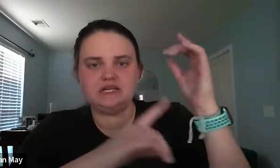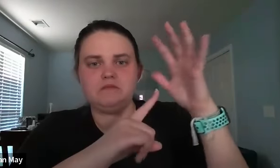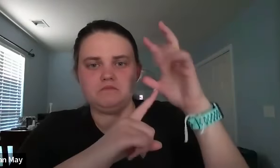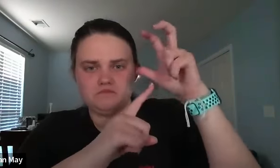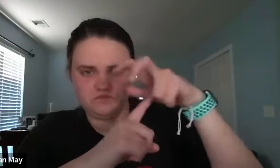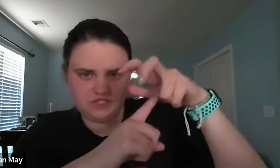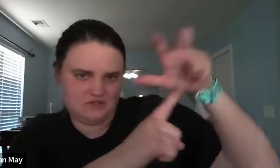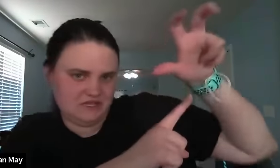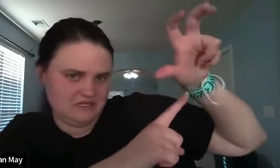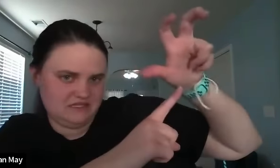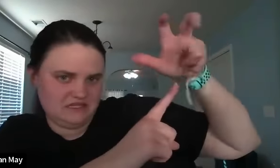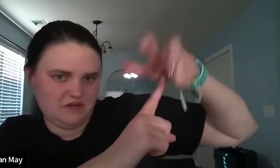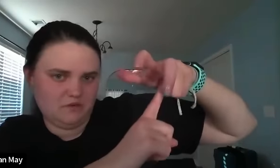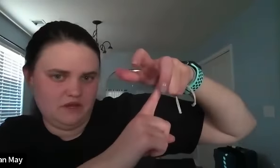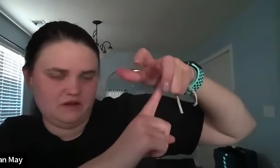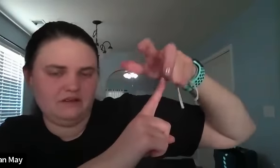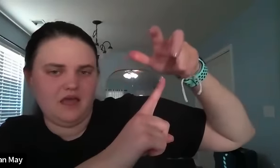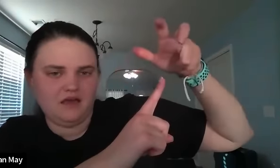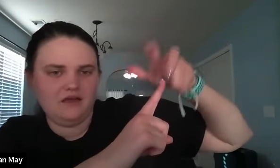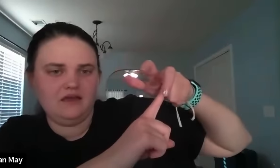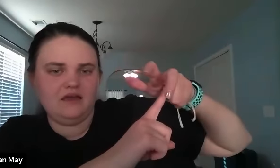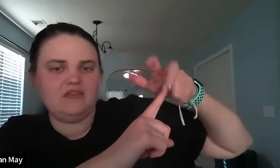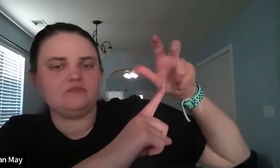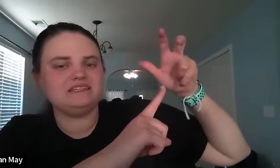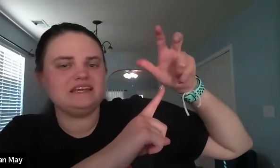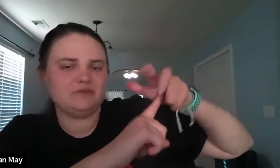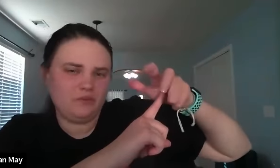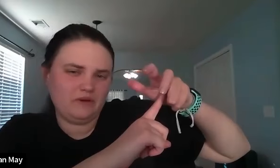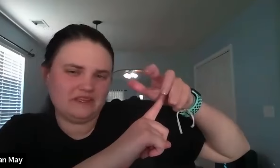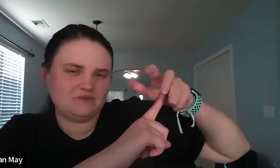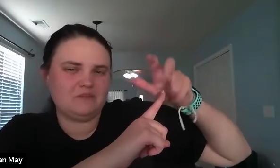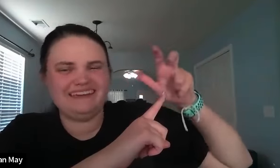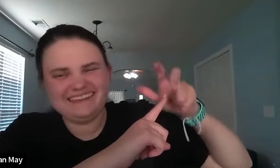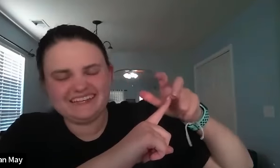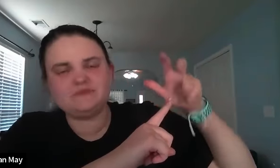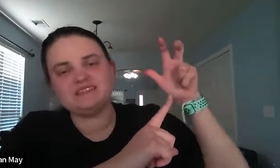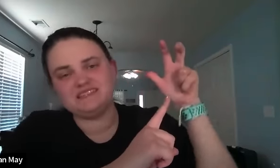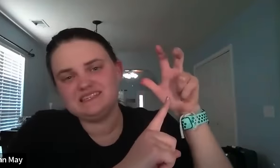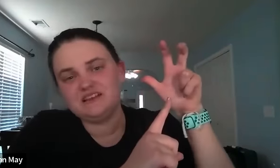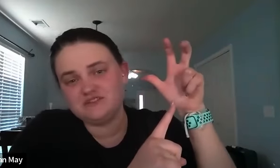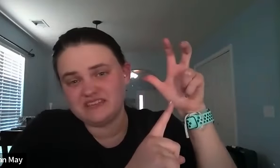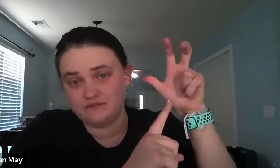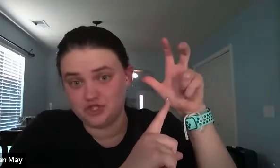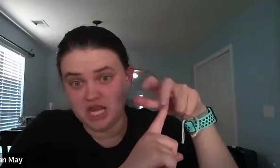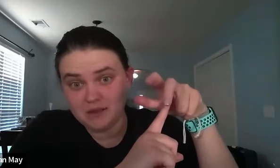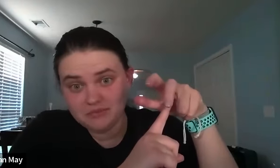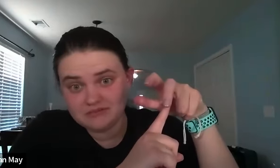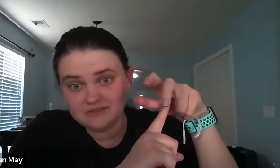tree this. It's a very weird, yeah. And the reason I get this one, I'm like, is because this is also the sign for champ,